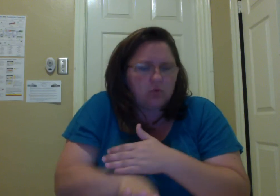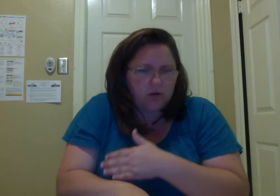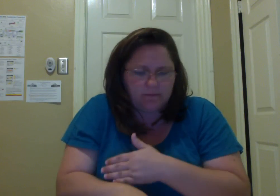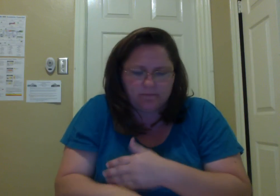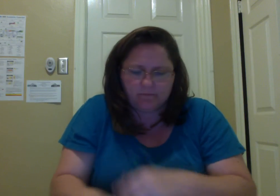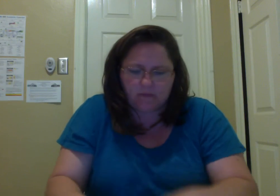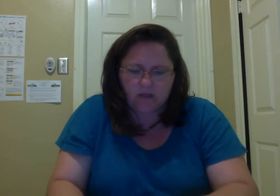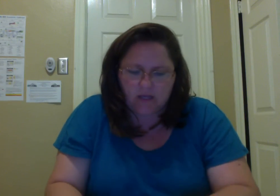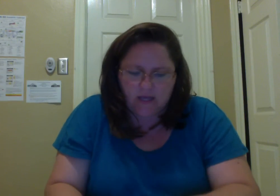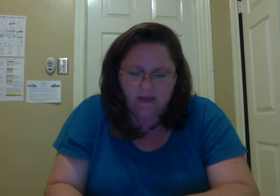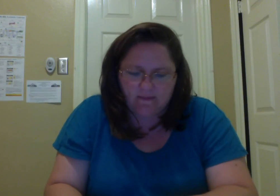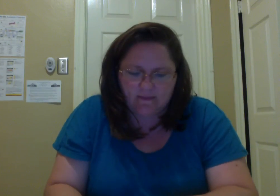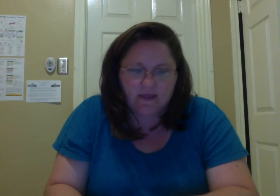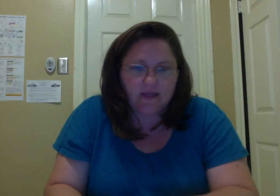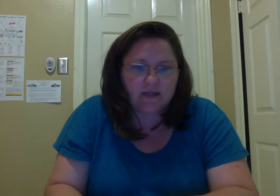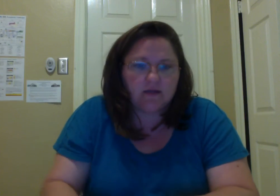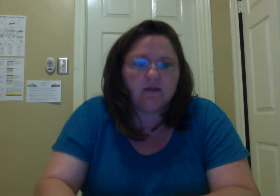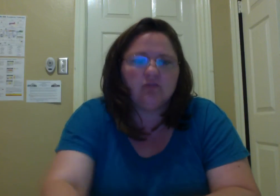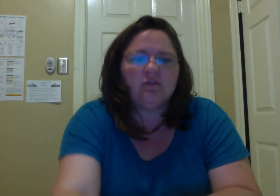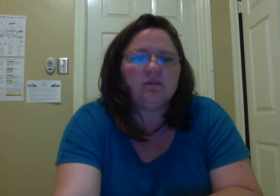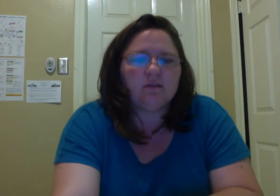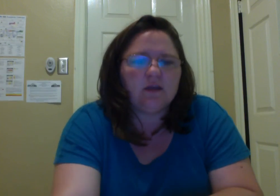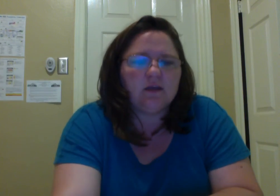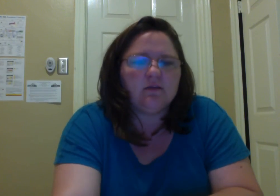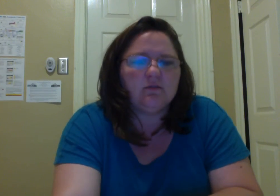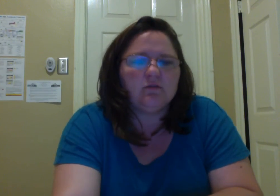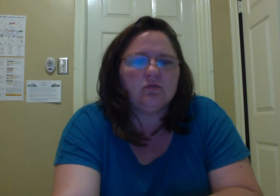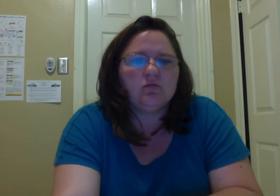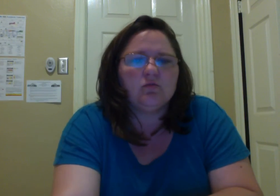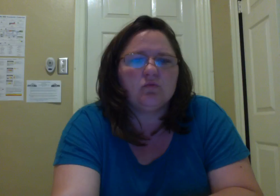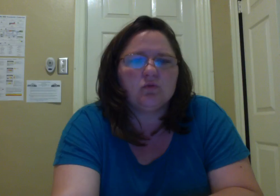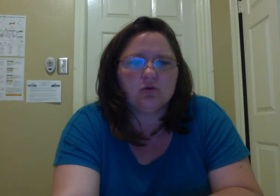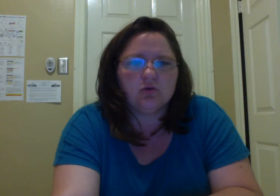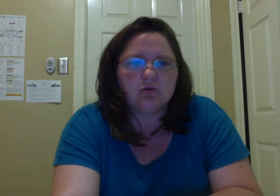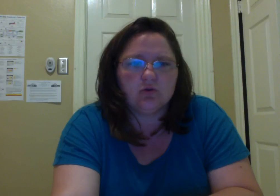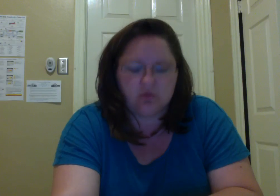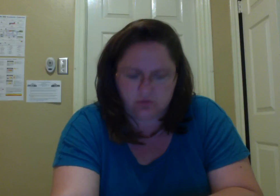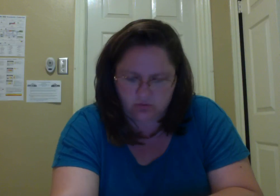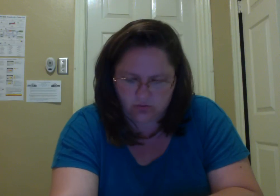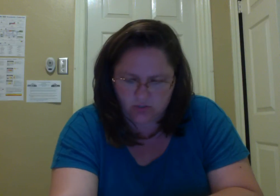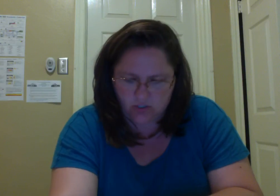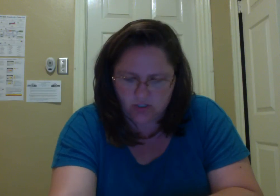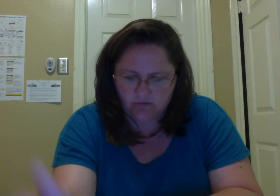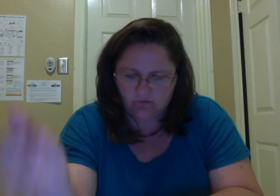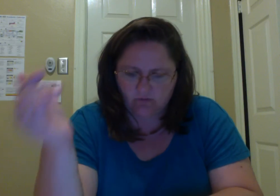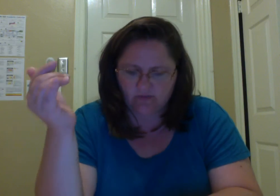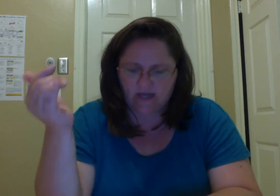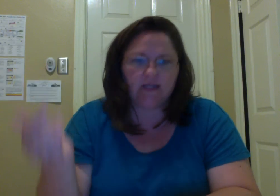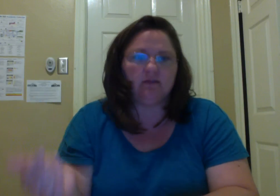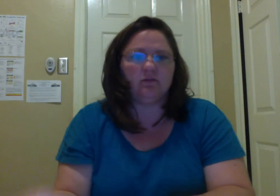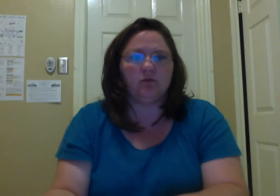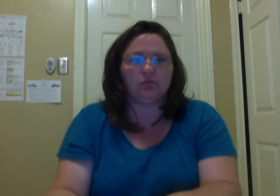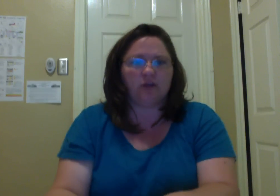born. And then she says, you were so tiny and so